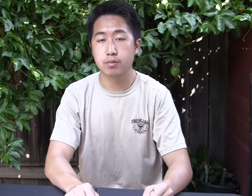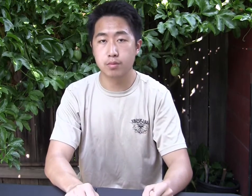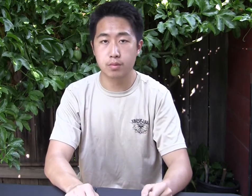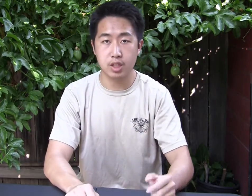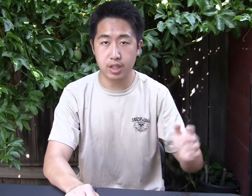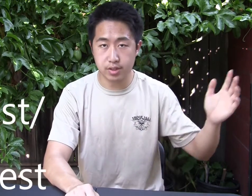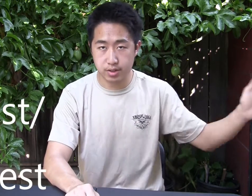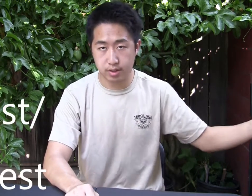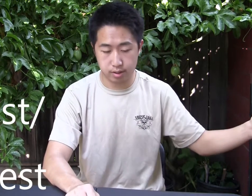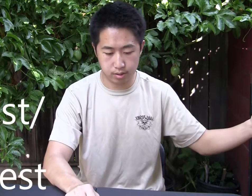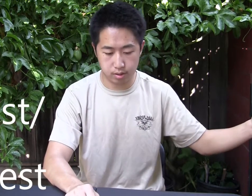East,